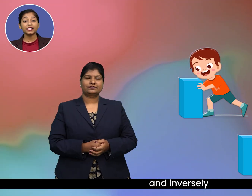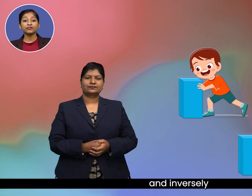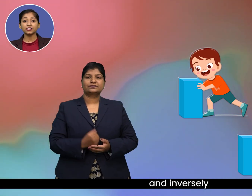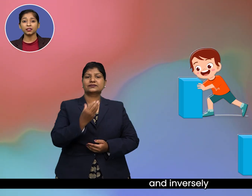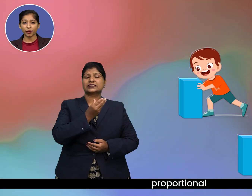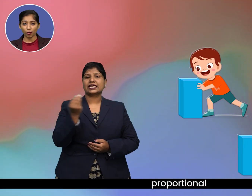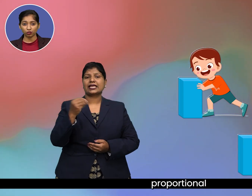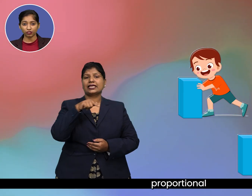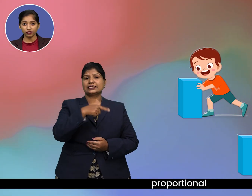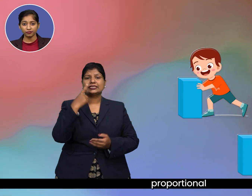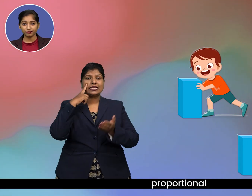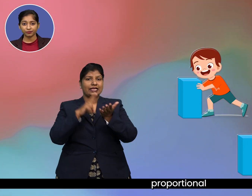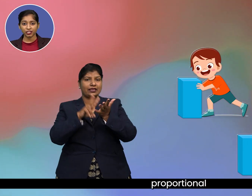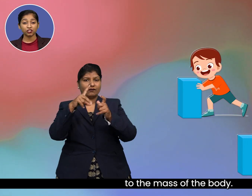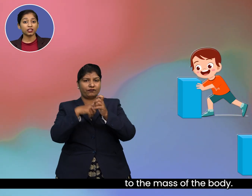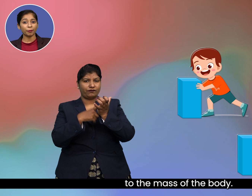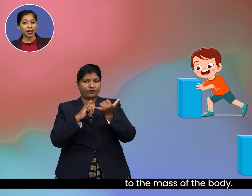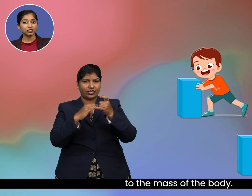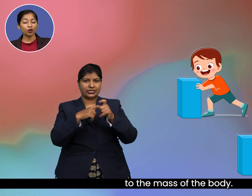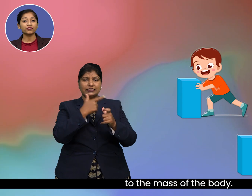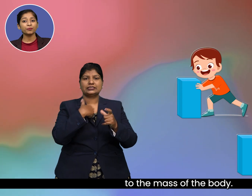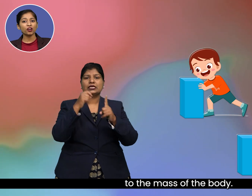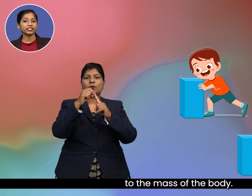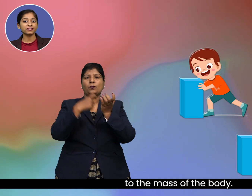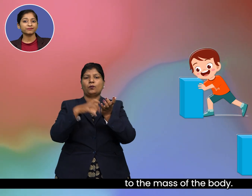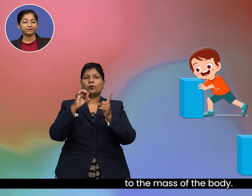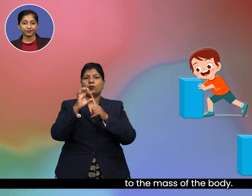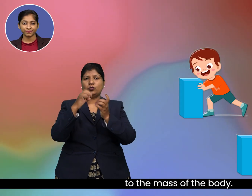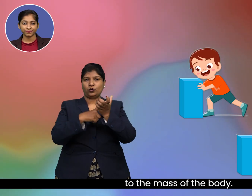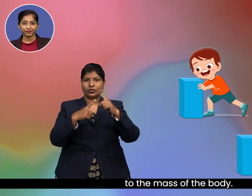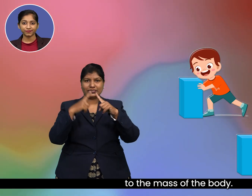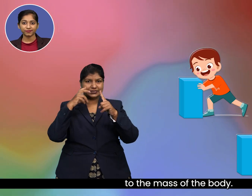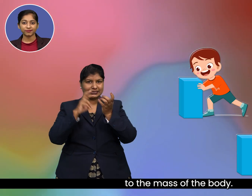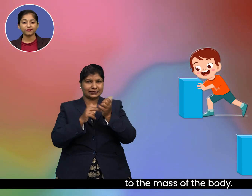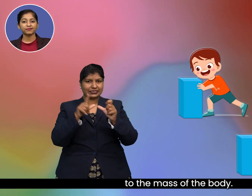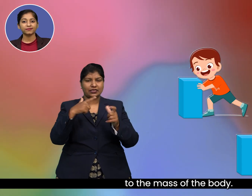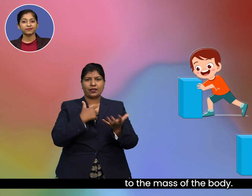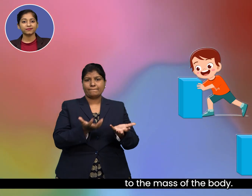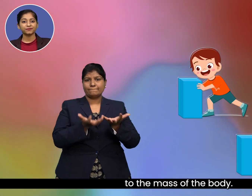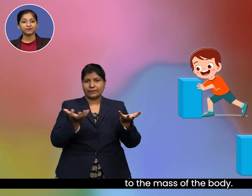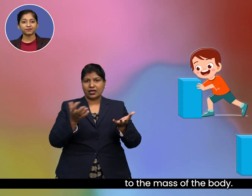and inversely proportional to the mass of the body.